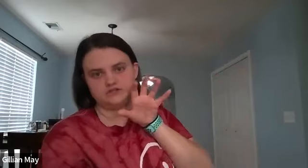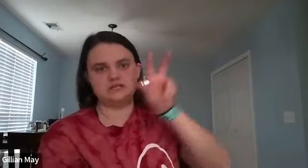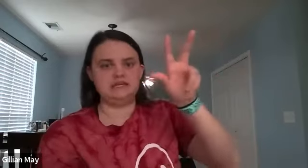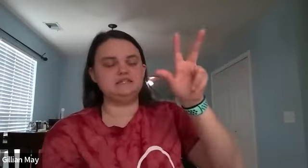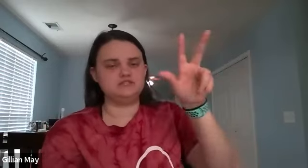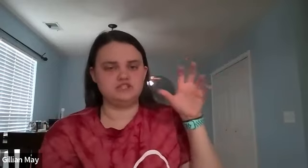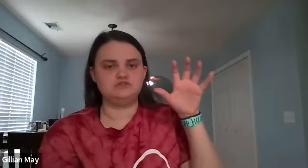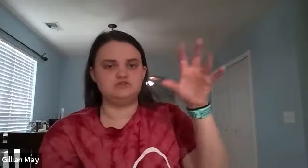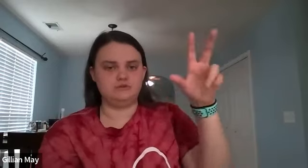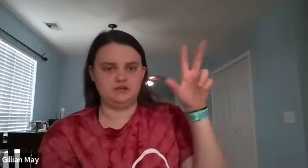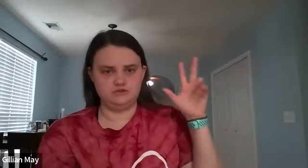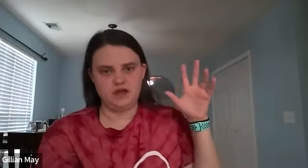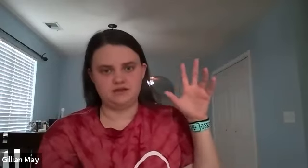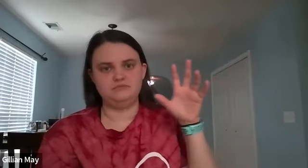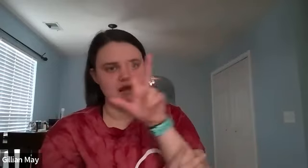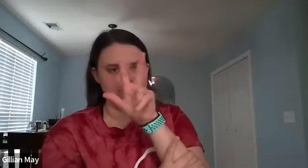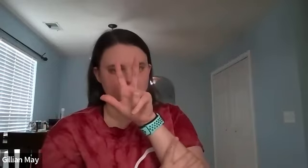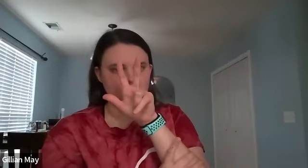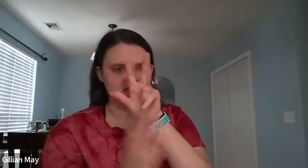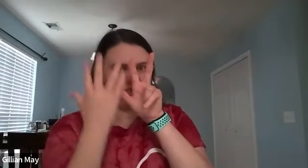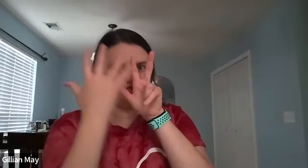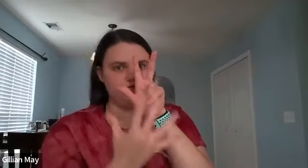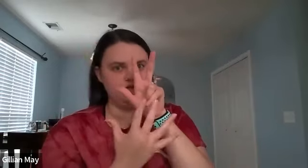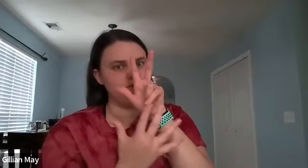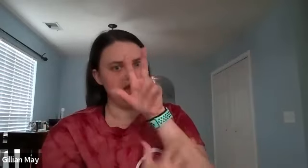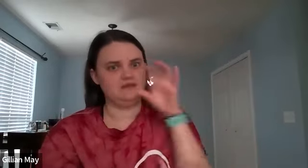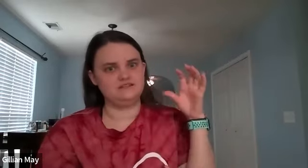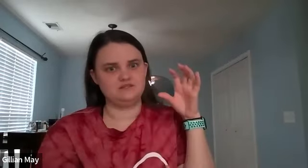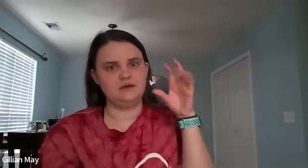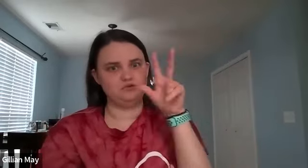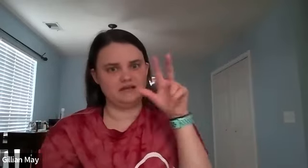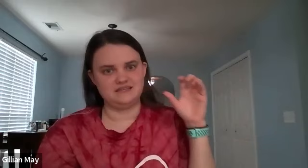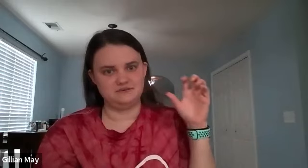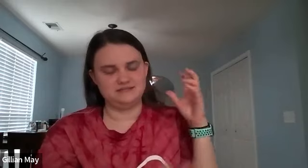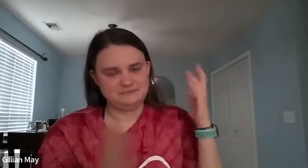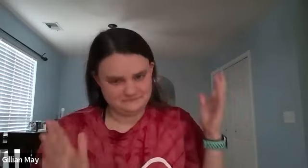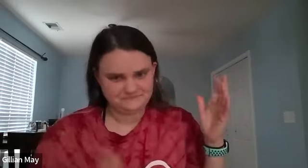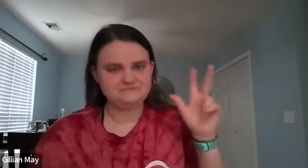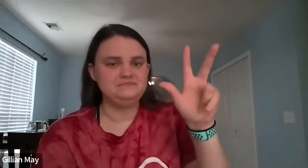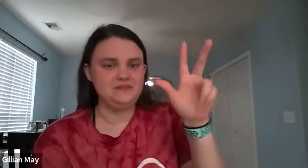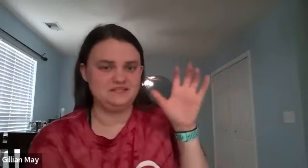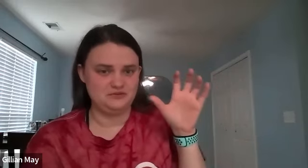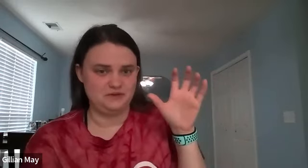300, it's just 300 back. But I realized I had my 3 in front of my hand. So that's why I pulled back sideways. So